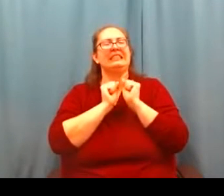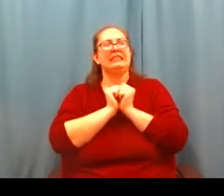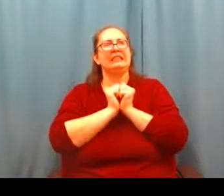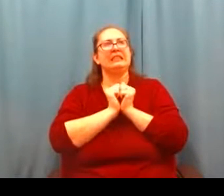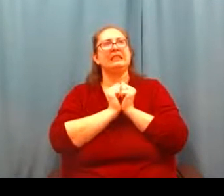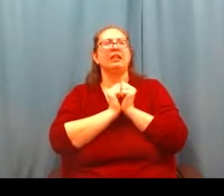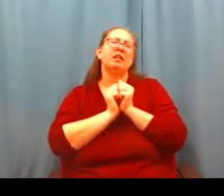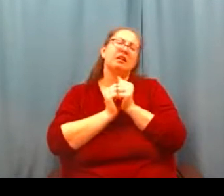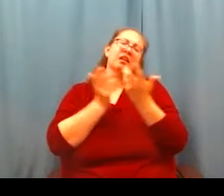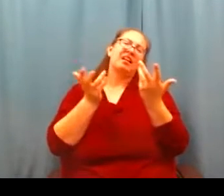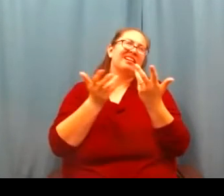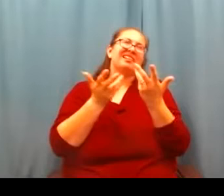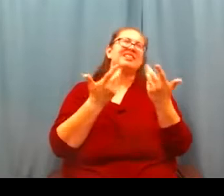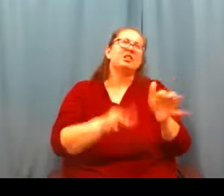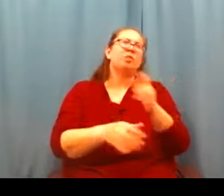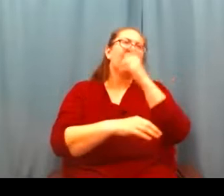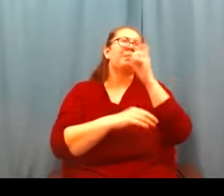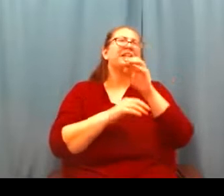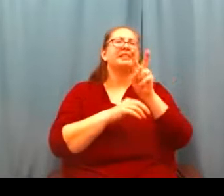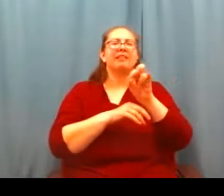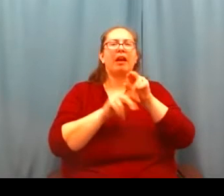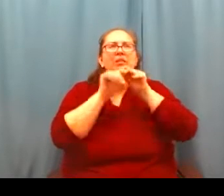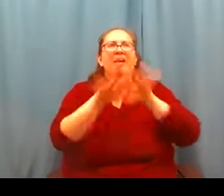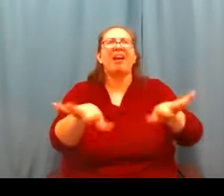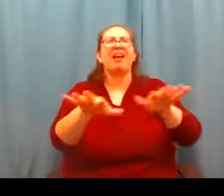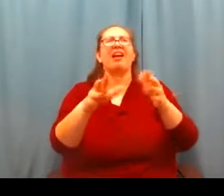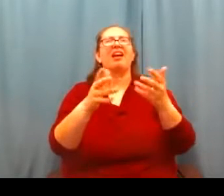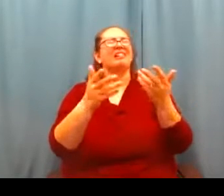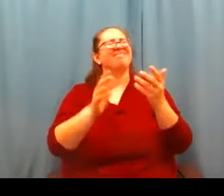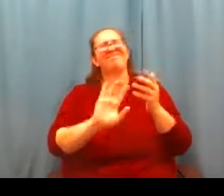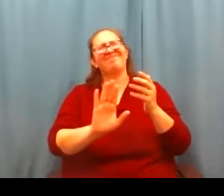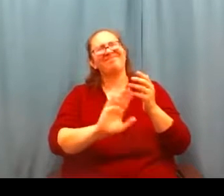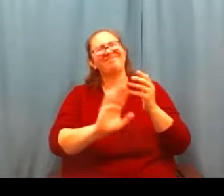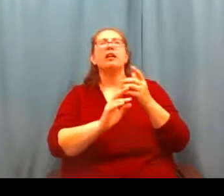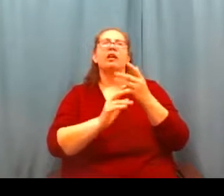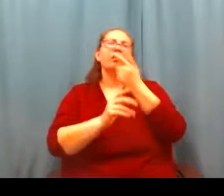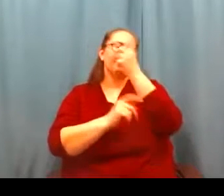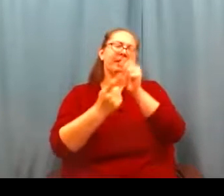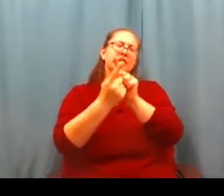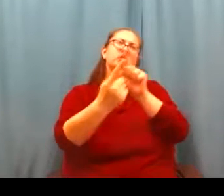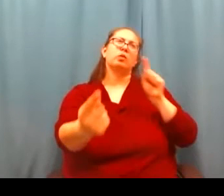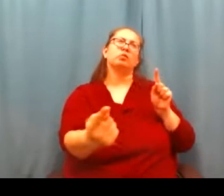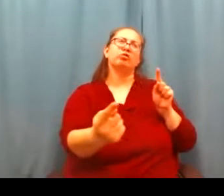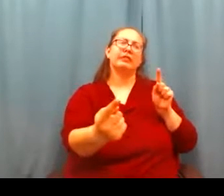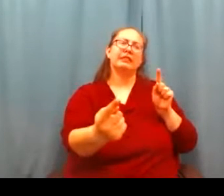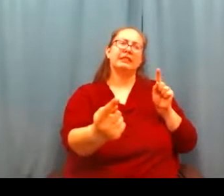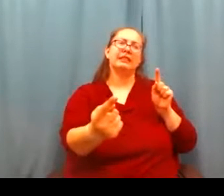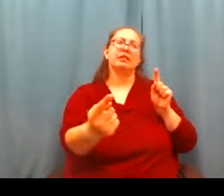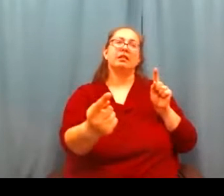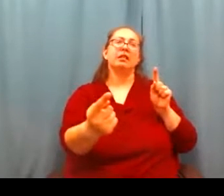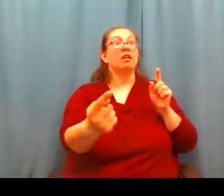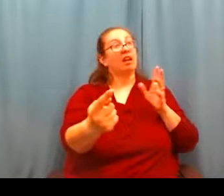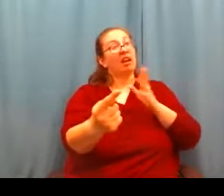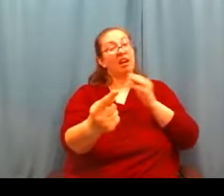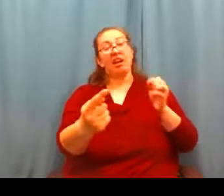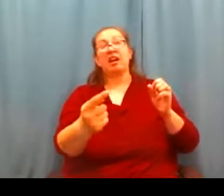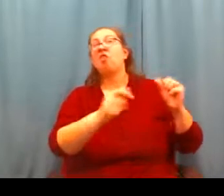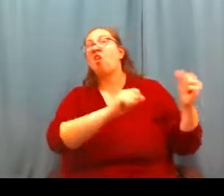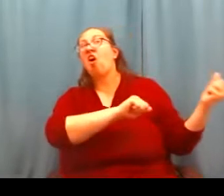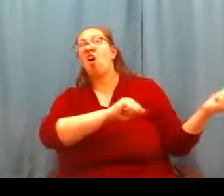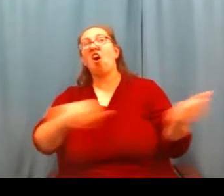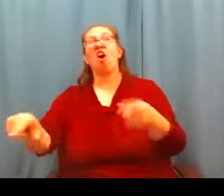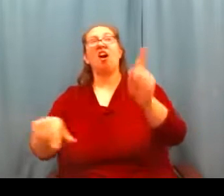big things. You have to maintain the social distancing, and people should all be wearing masks in